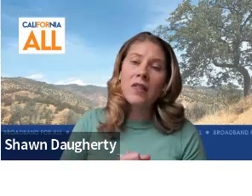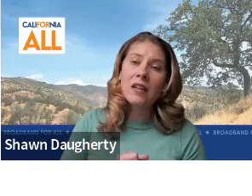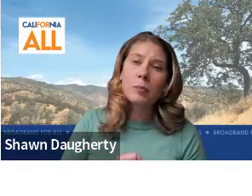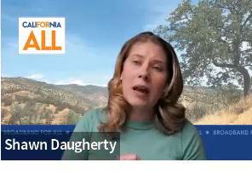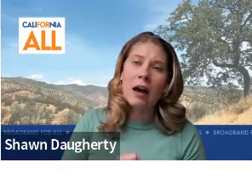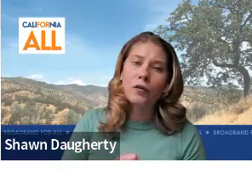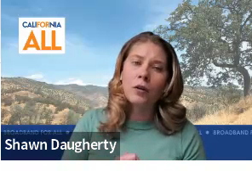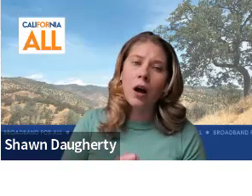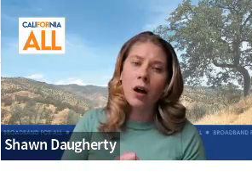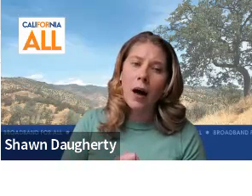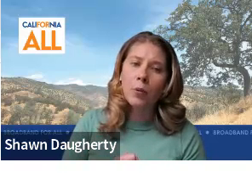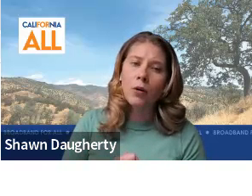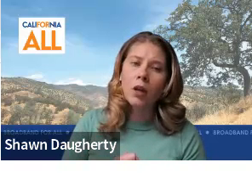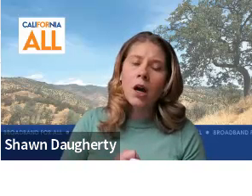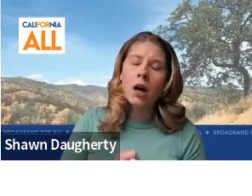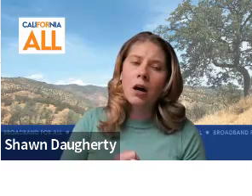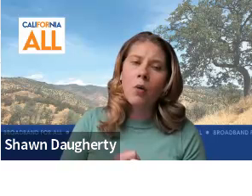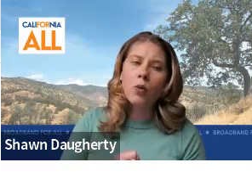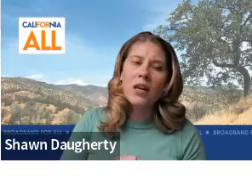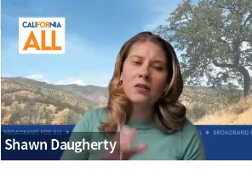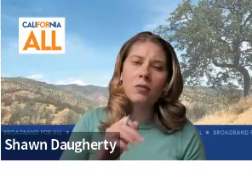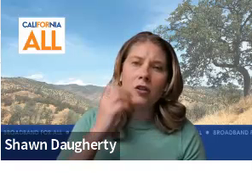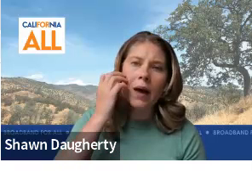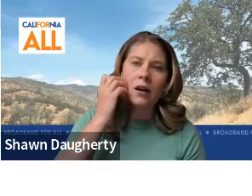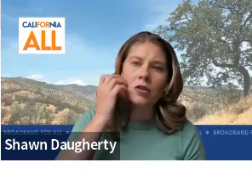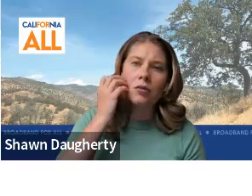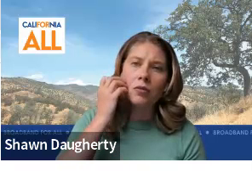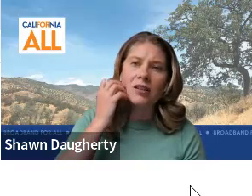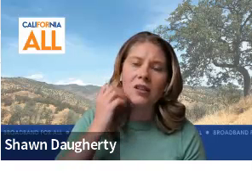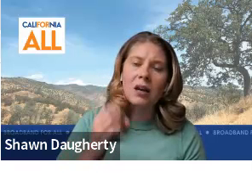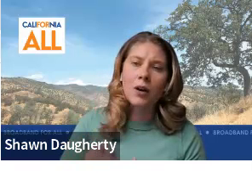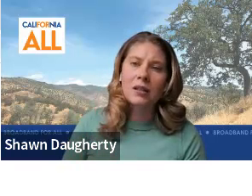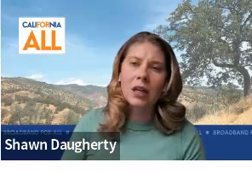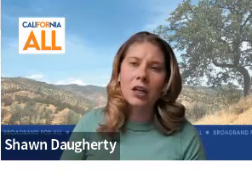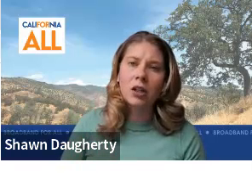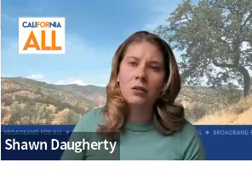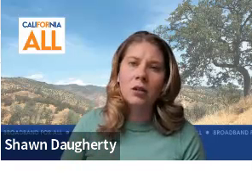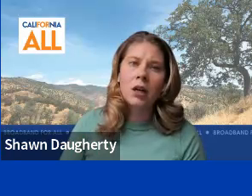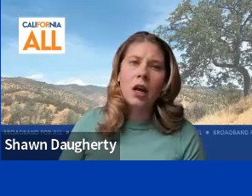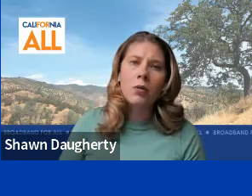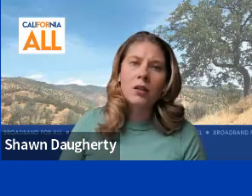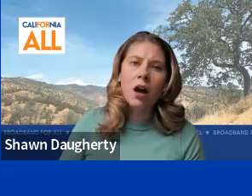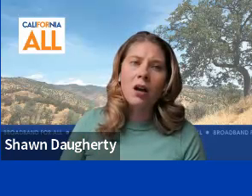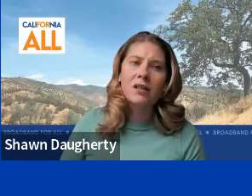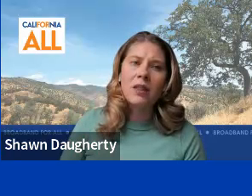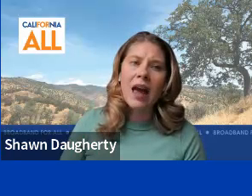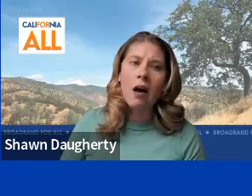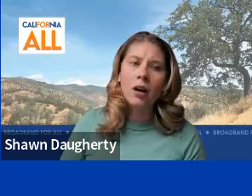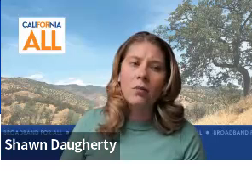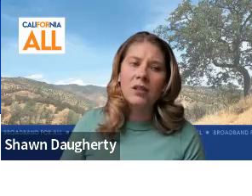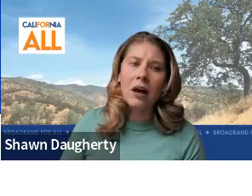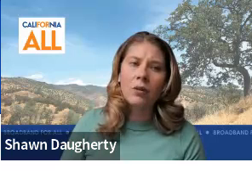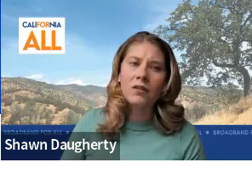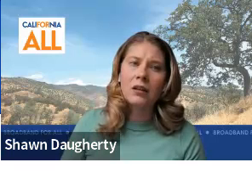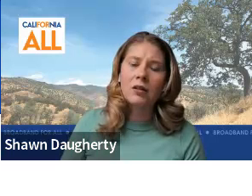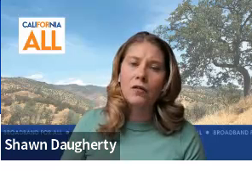And this has been out for a couple weeks. So let's go back to the slide presentation and we can talk about some of the